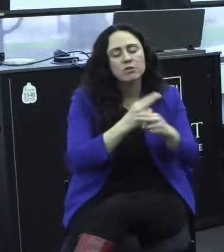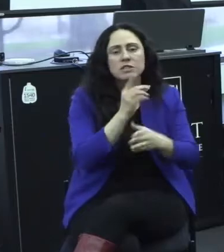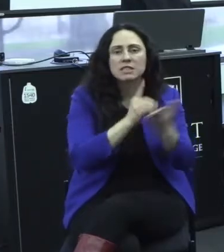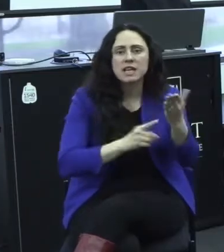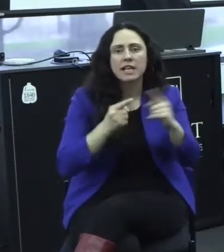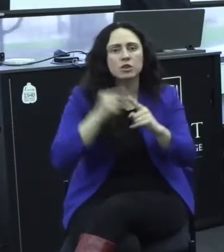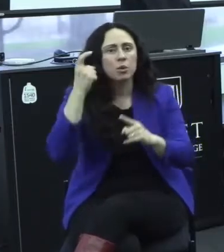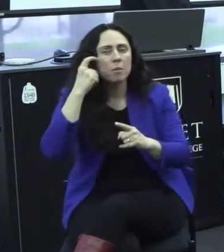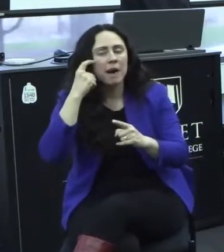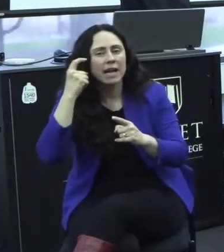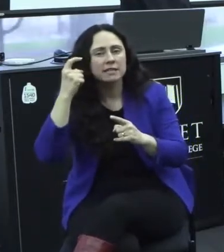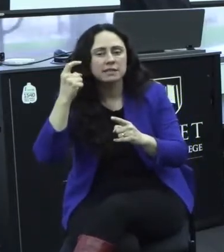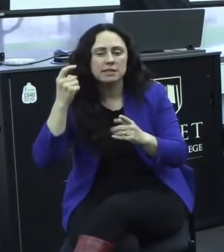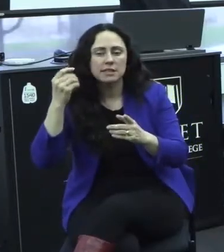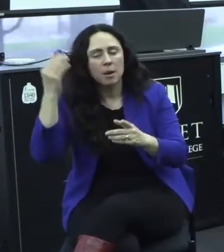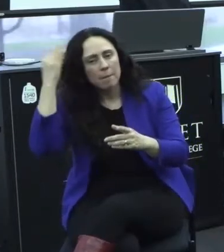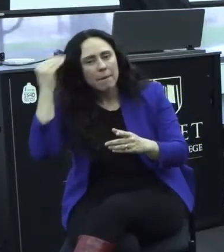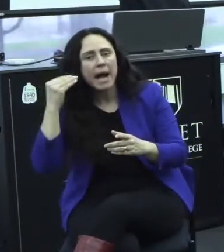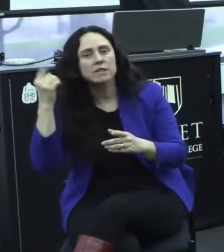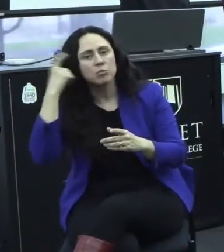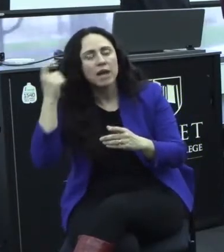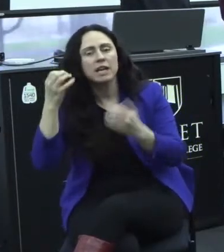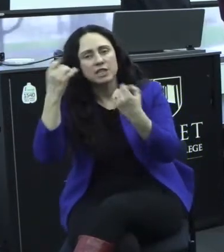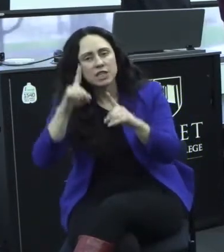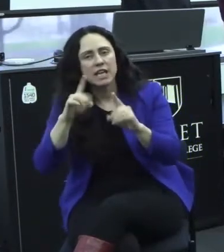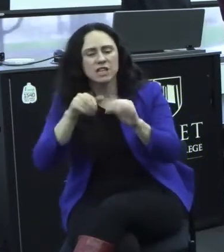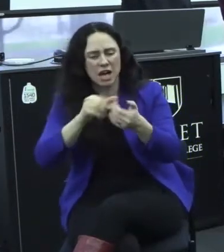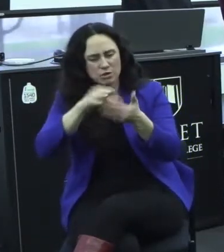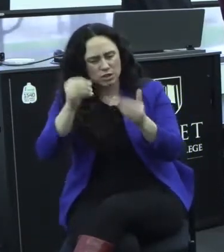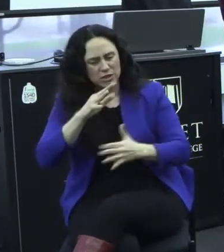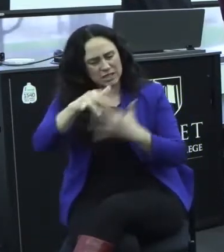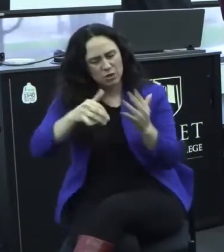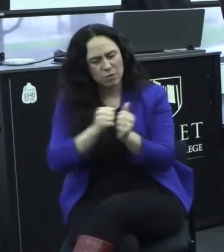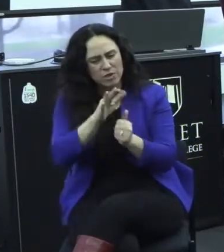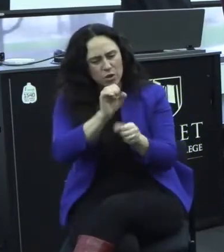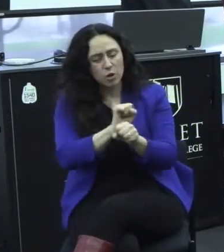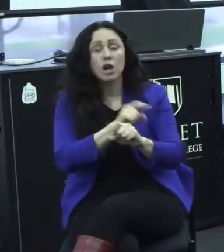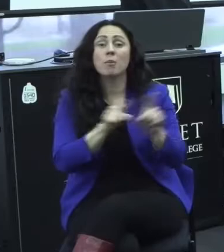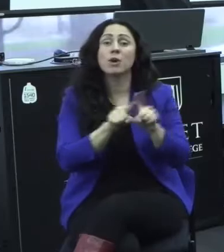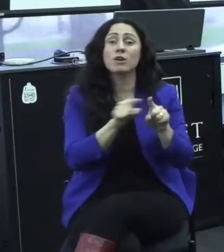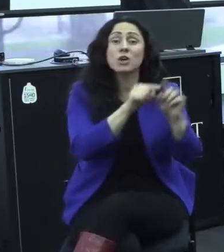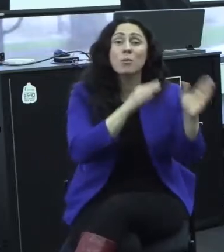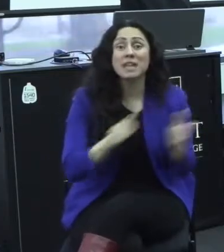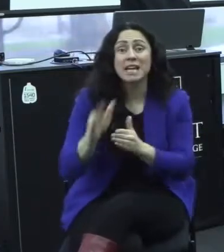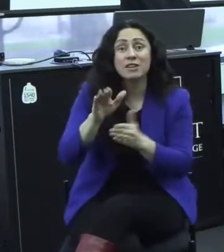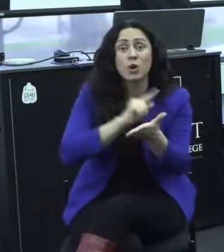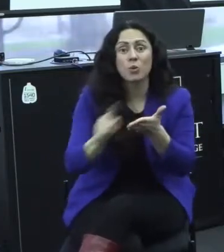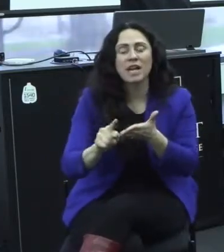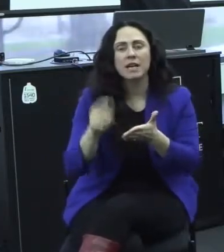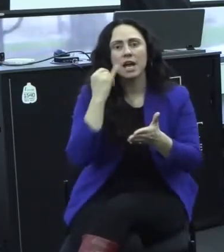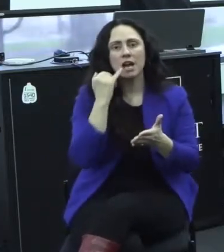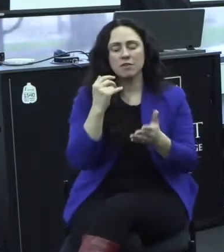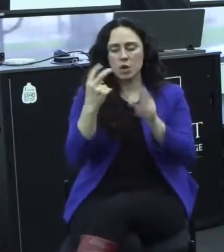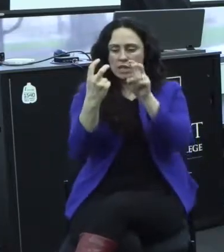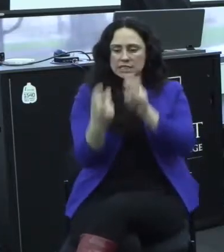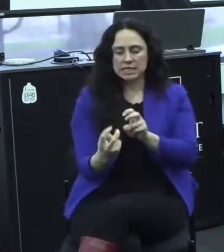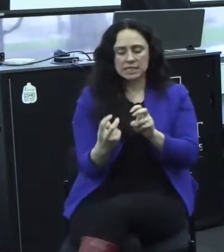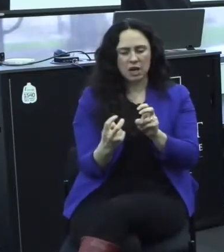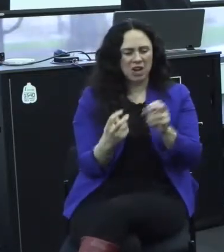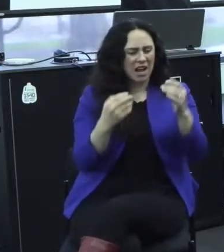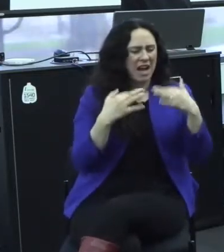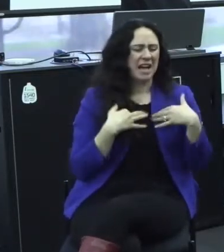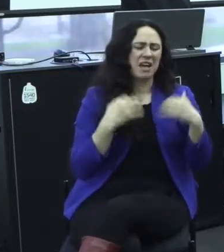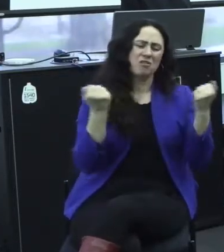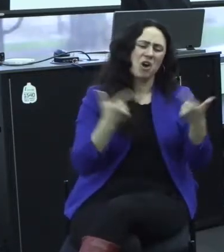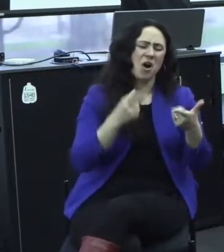the way students interact with their work, but also just to plan their week. So if you sit down and be like, I've got all these things I've got to do, I've got all these syllabi, I